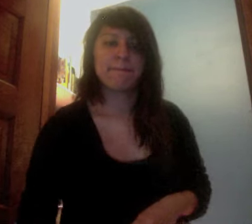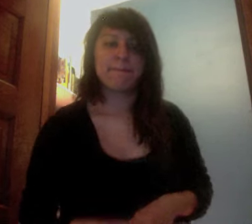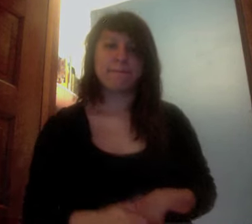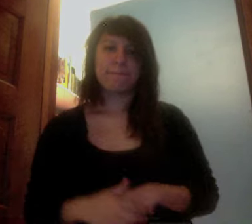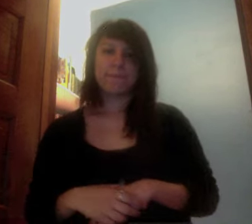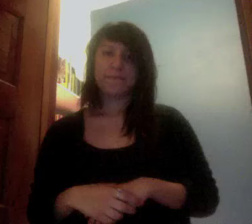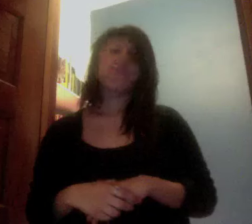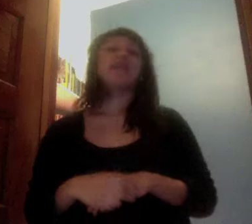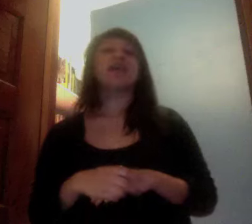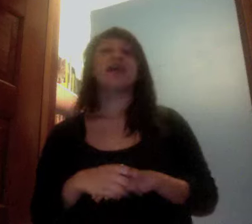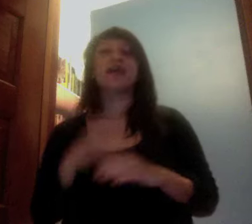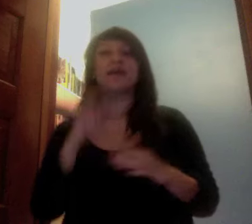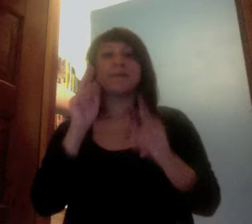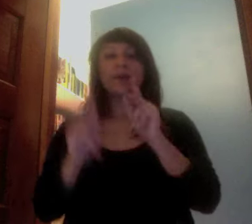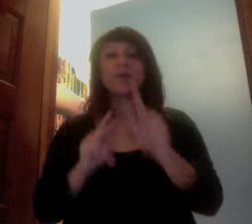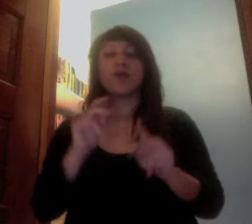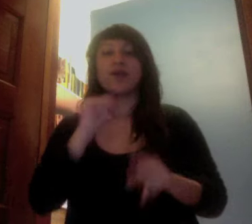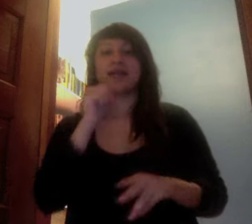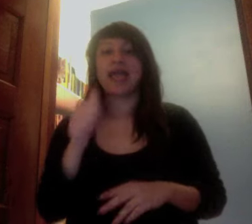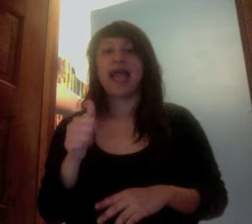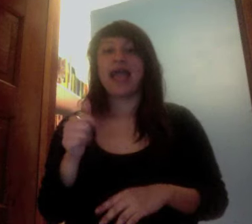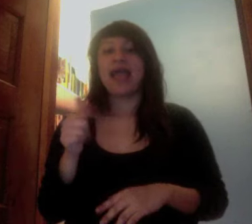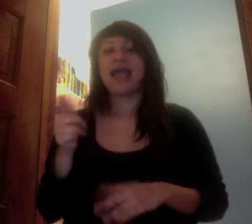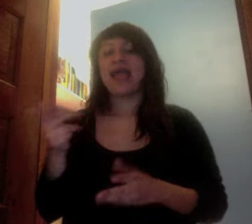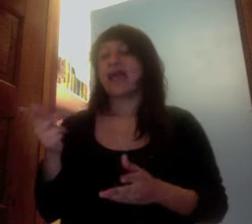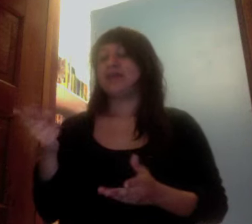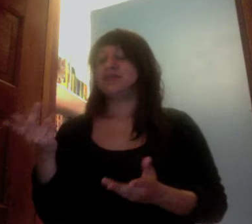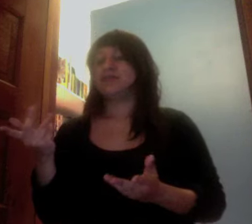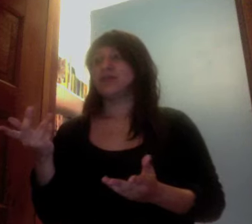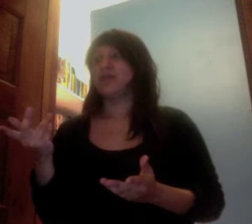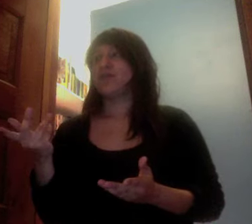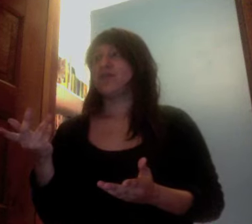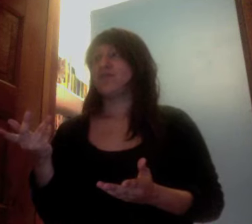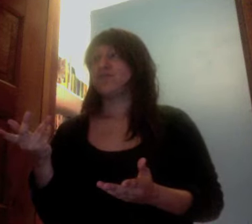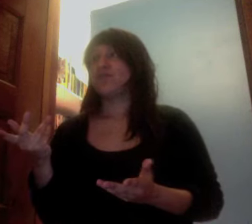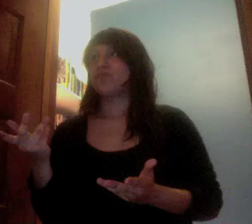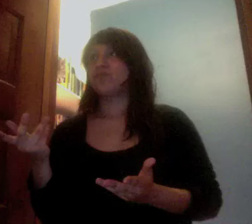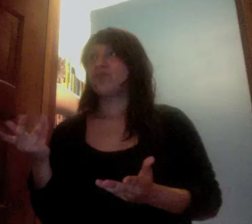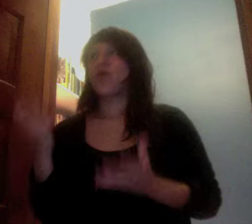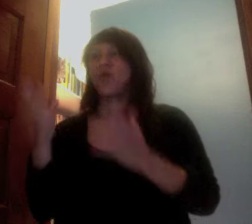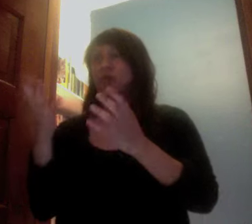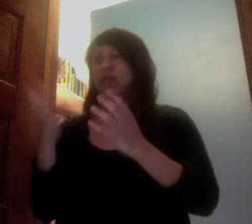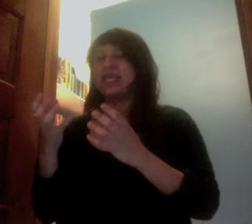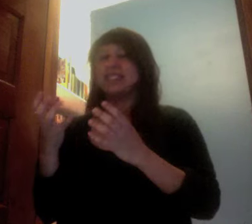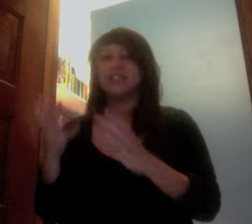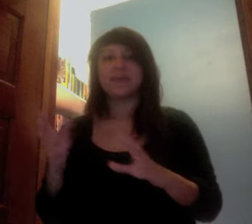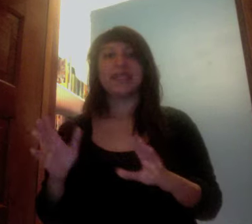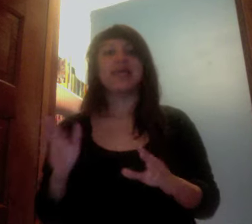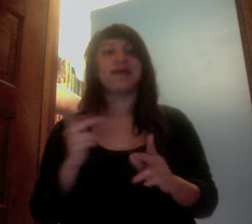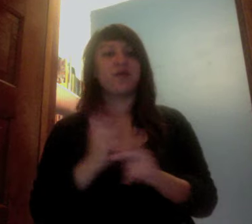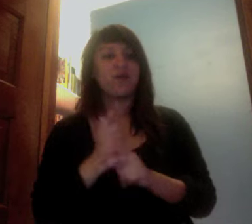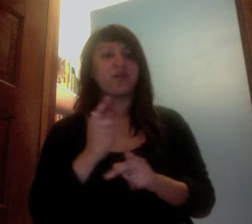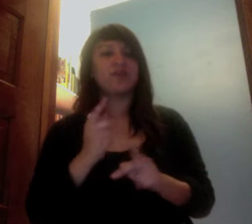People are not as willing to be civil and just sort of leave their attitude at home,